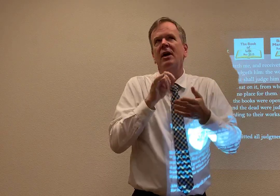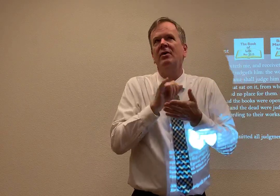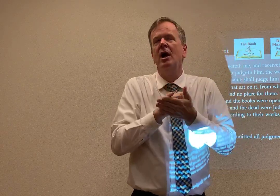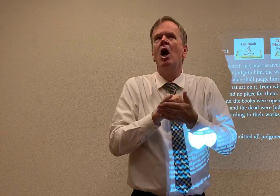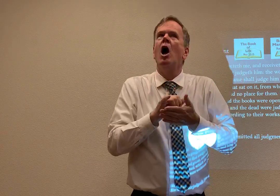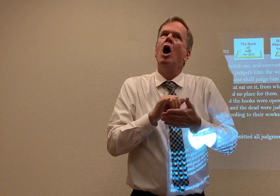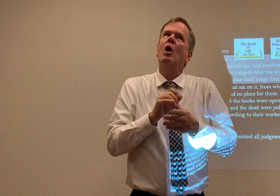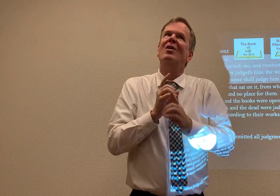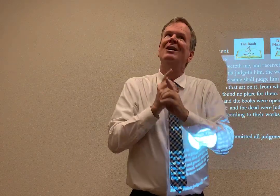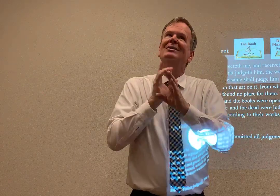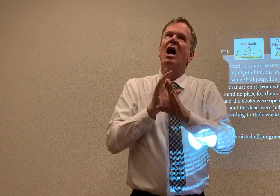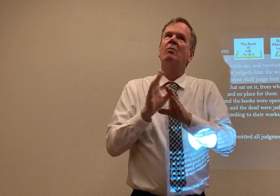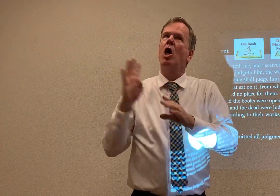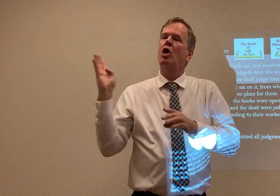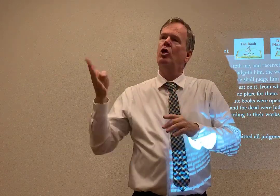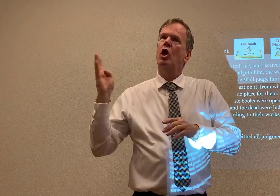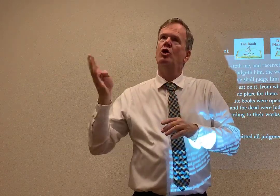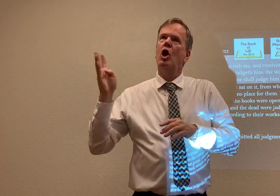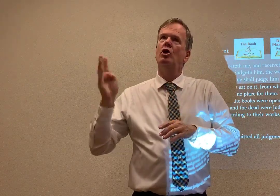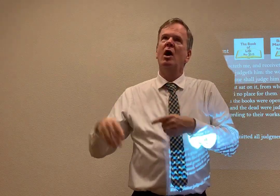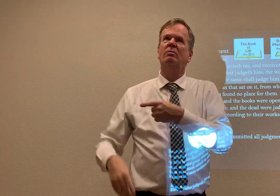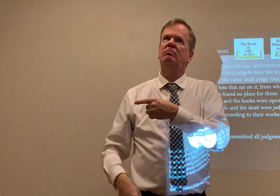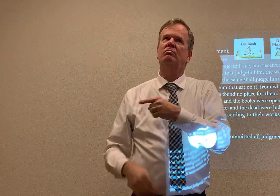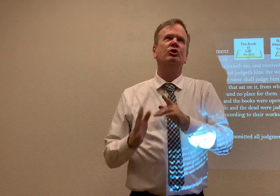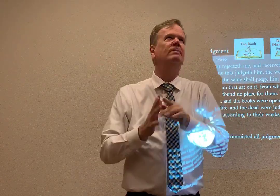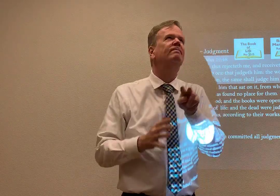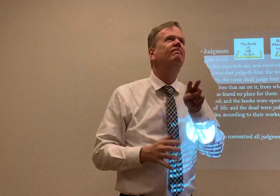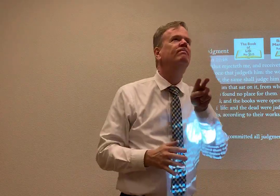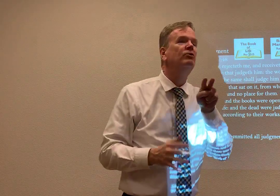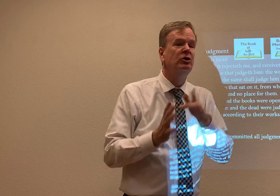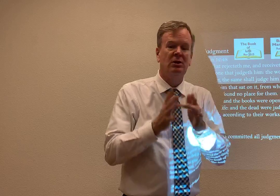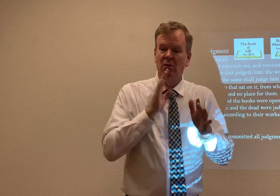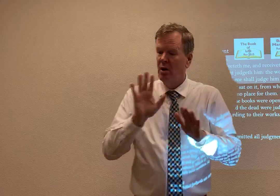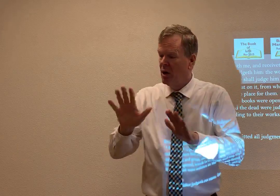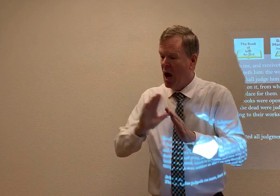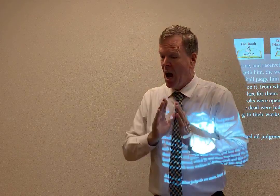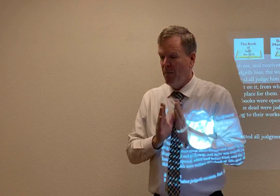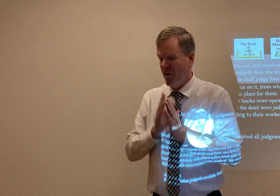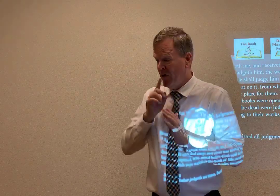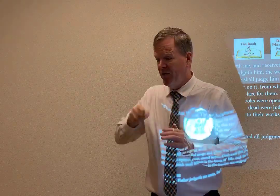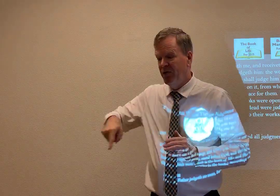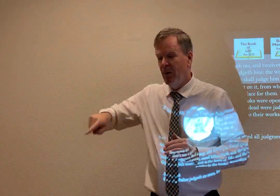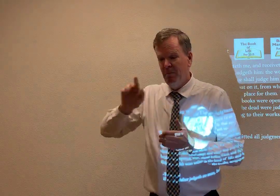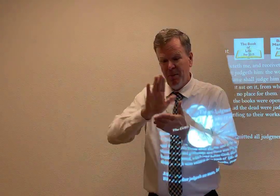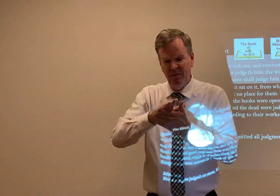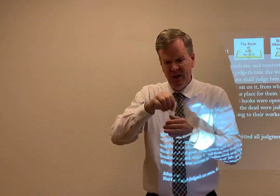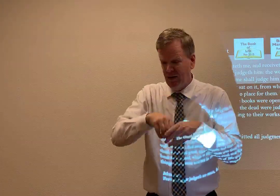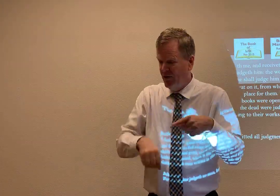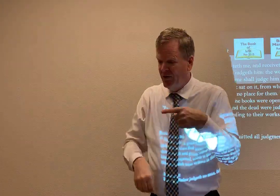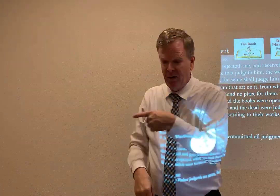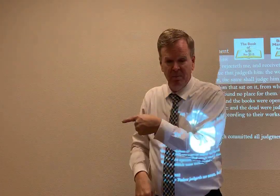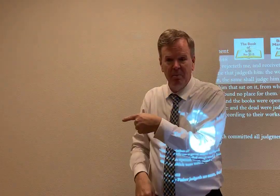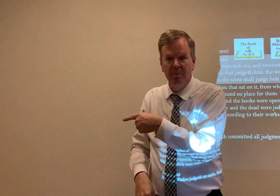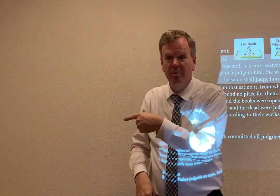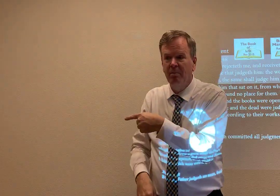But you can't just say, oh, you know, the disciples, they're just speaking, you know, let me go ahead and ignore them and just stole them. No, no,